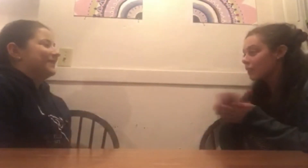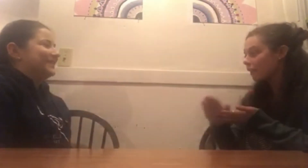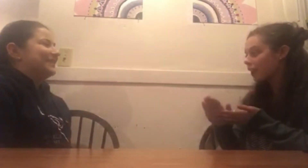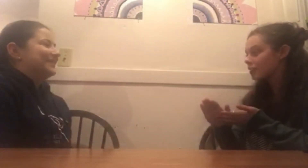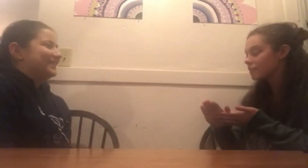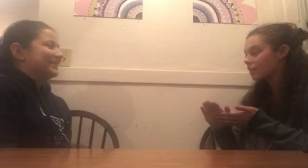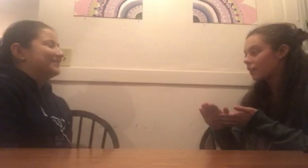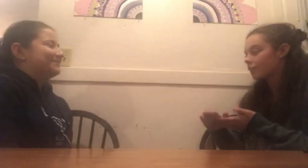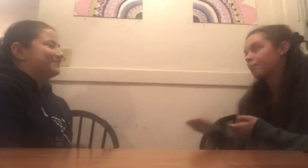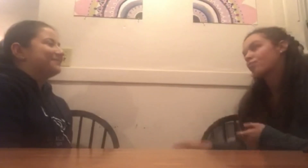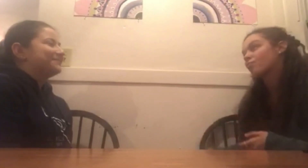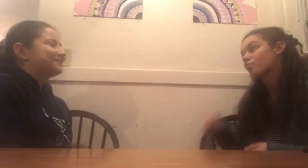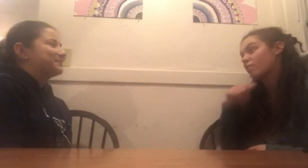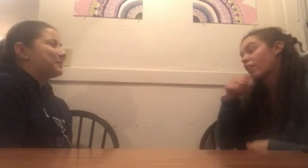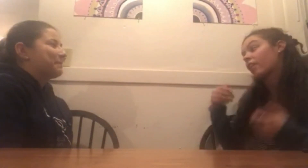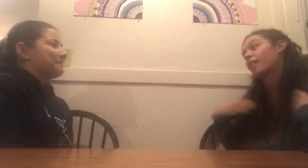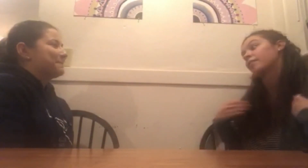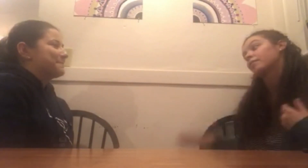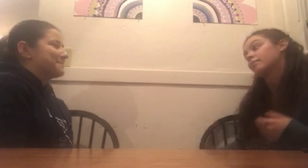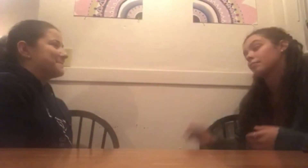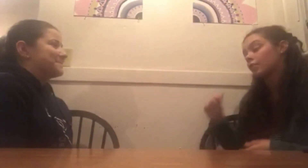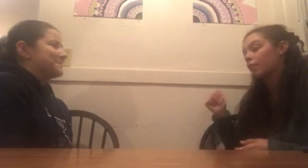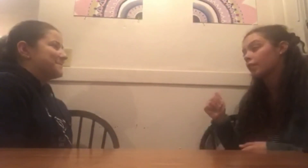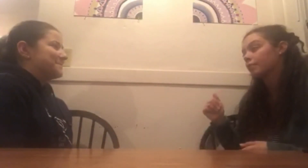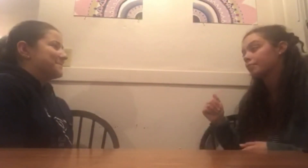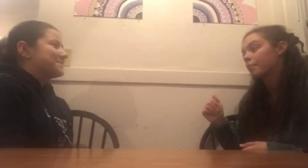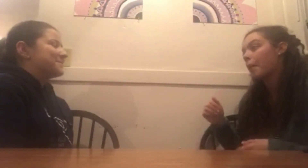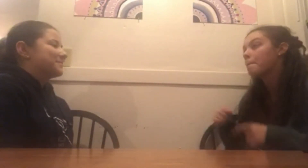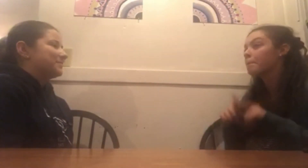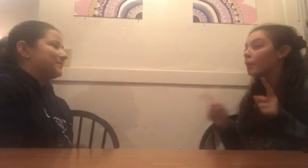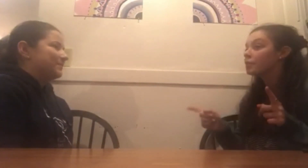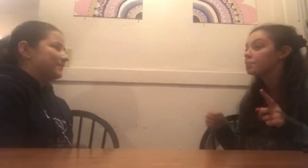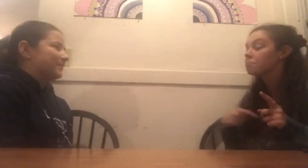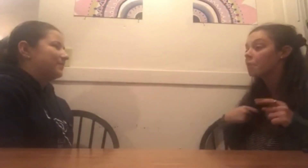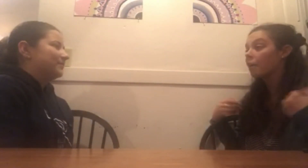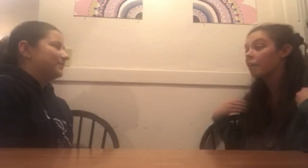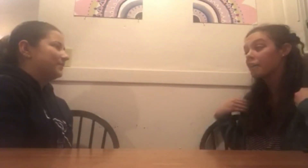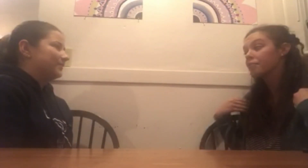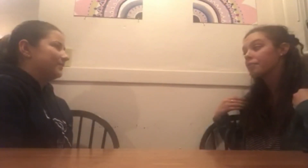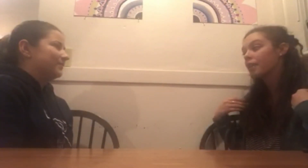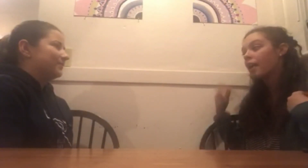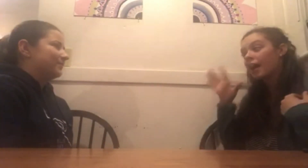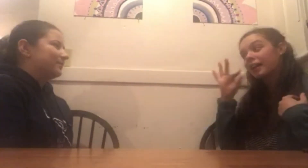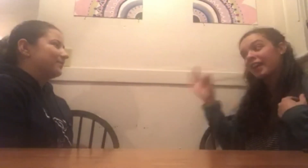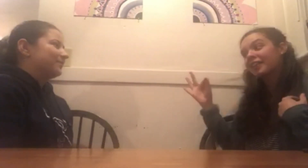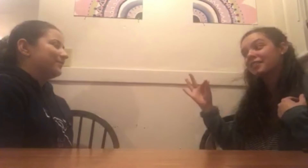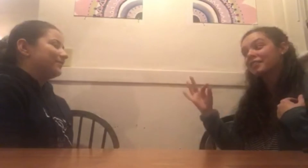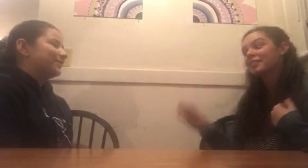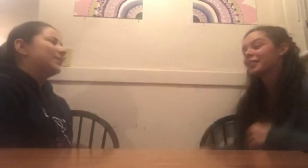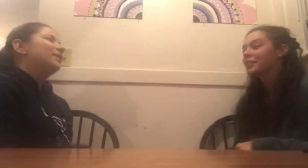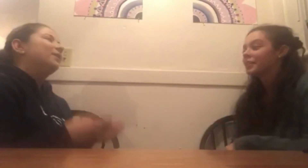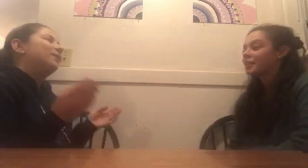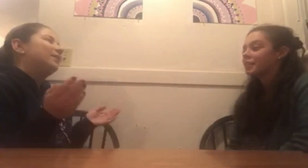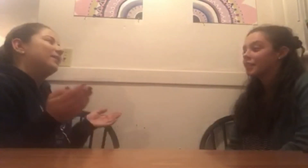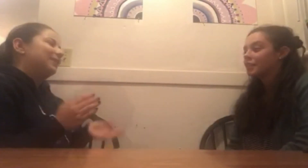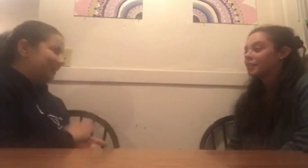Nice. I don't have a dog, but I have a cat.